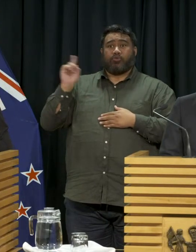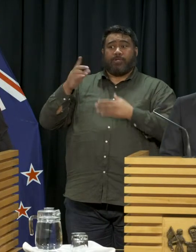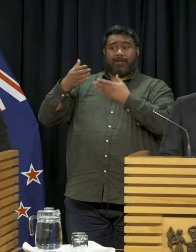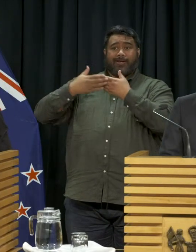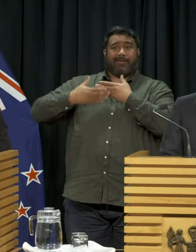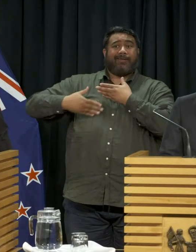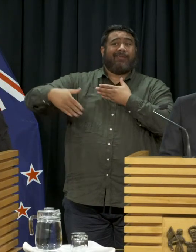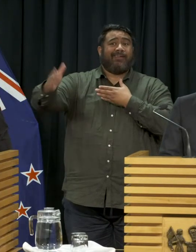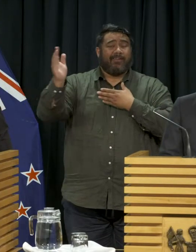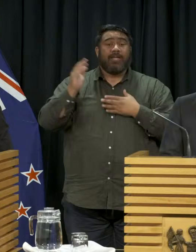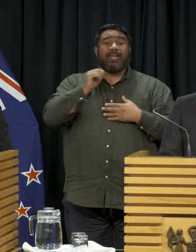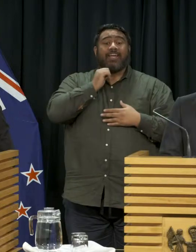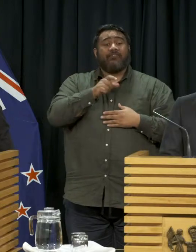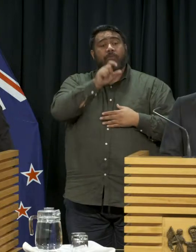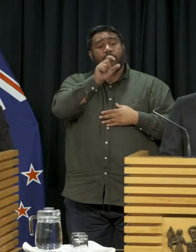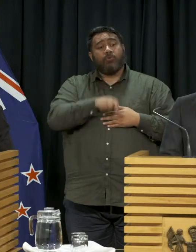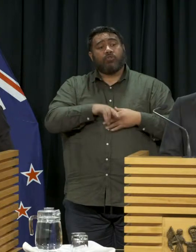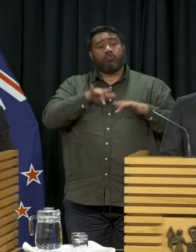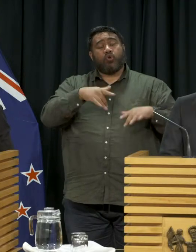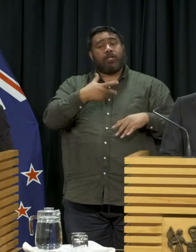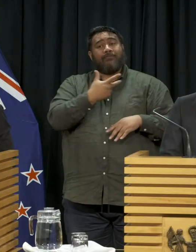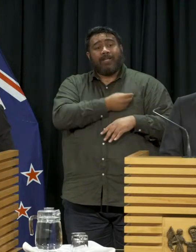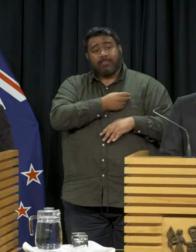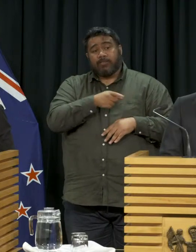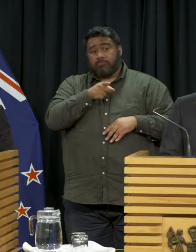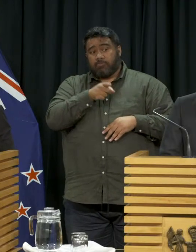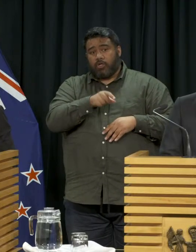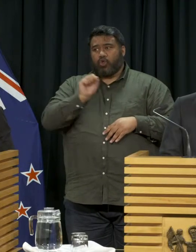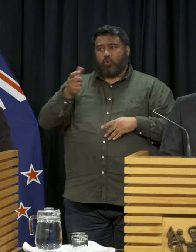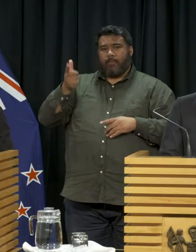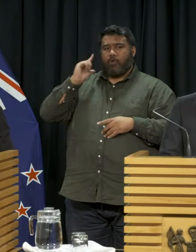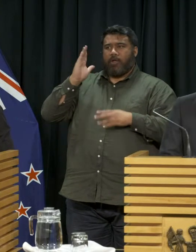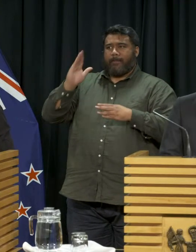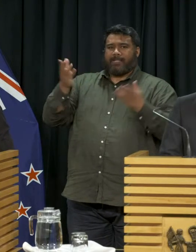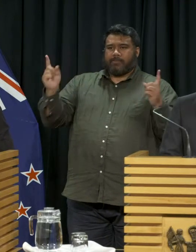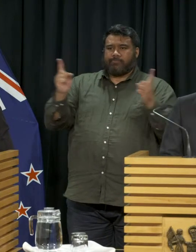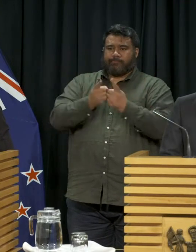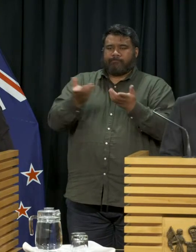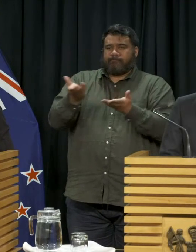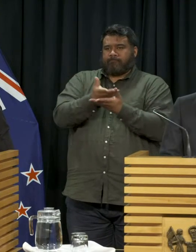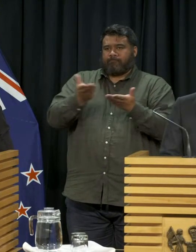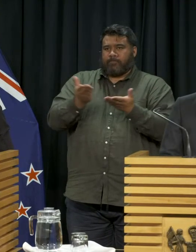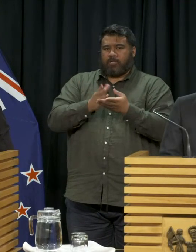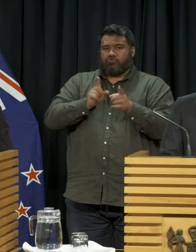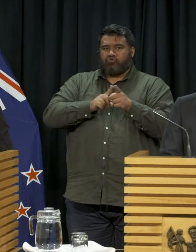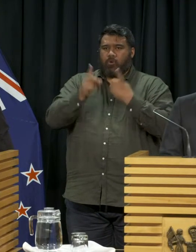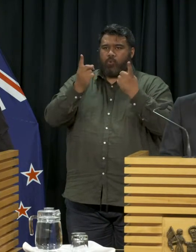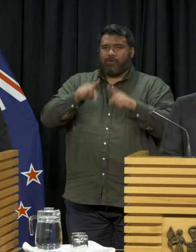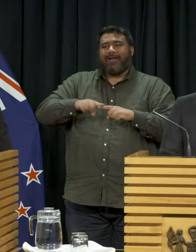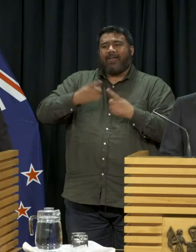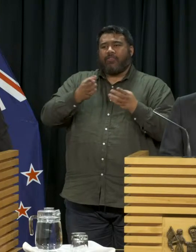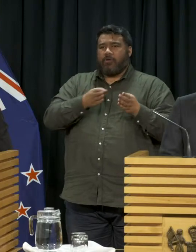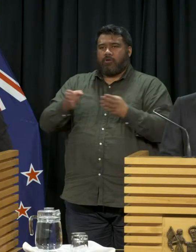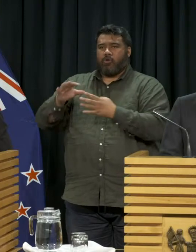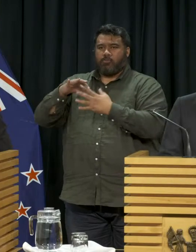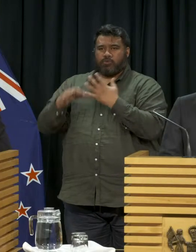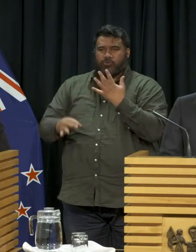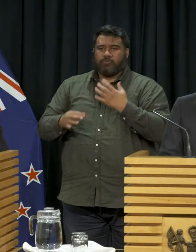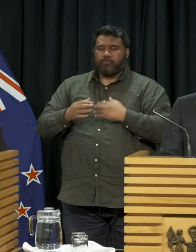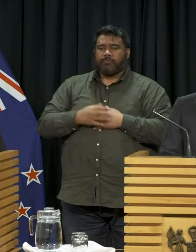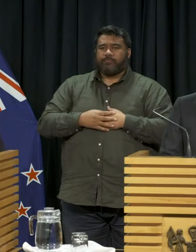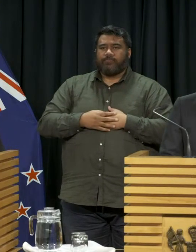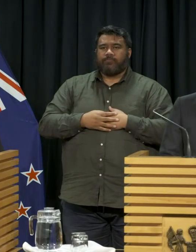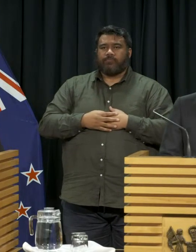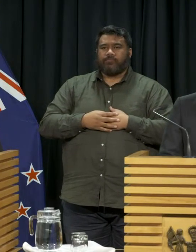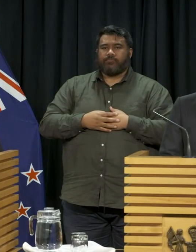border or MIQ worker is not vaccinated, their employers will need to consider alternative options for them. By the end of